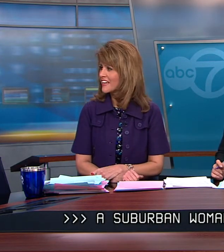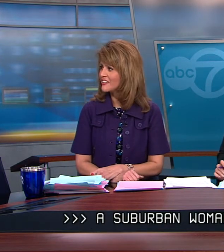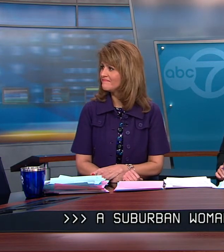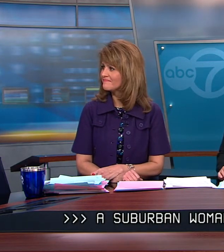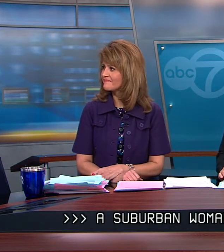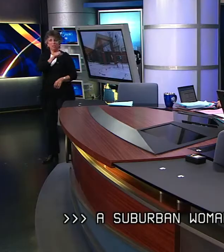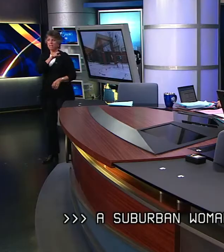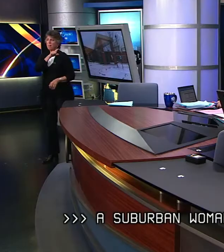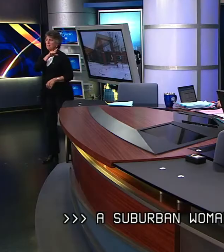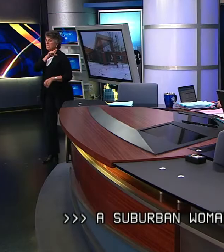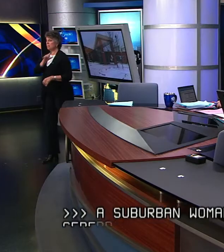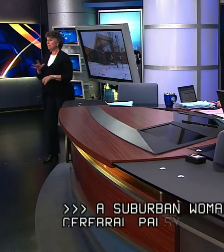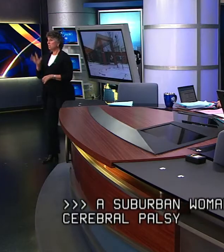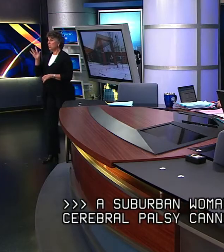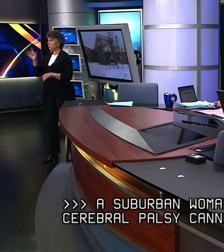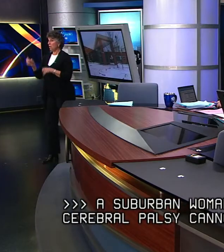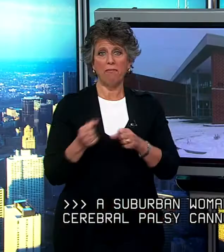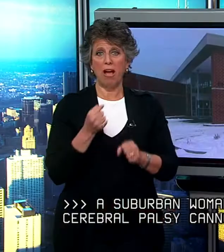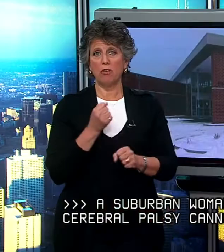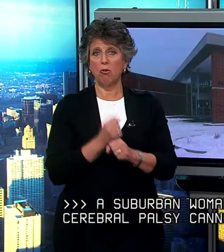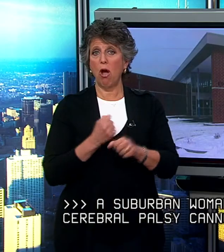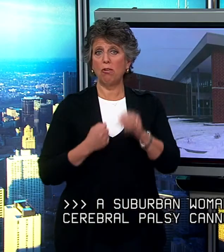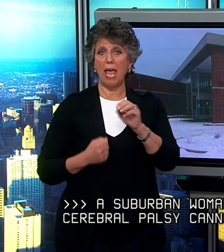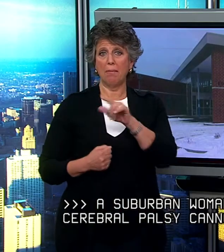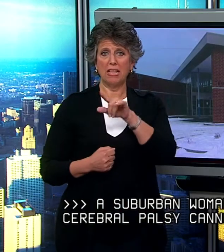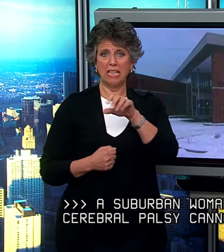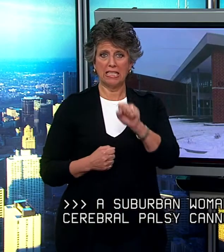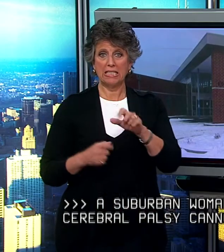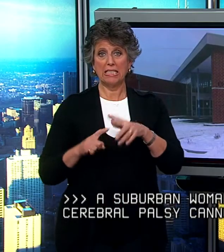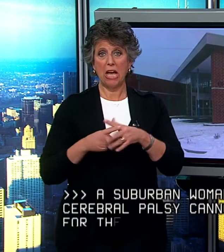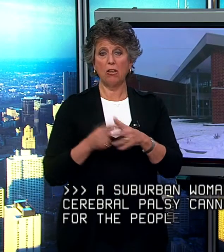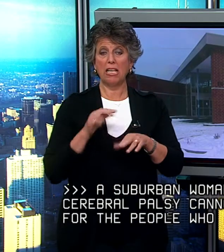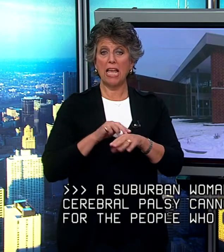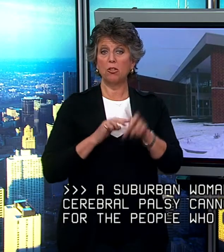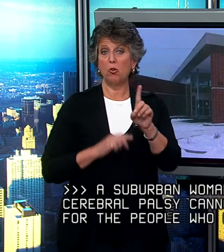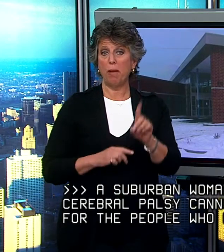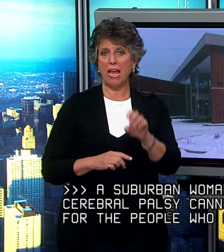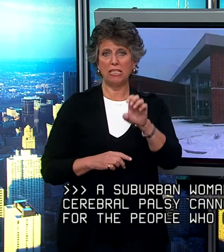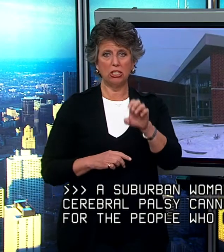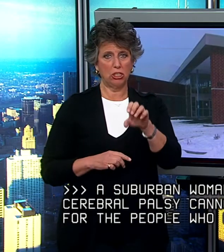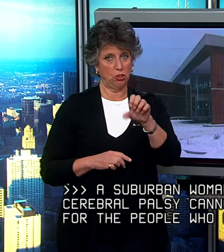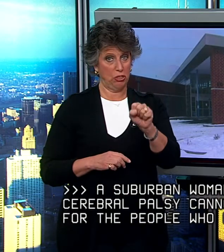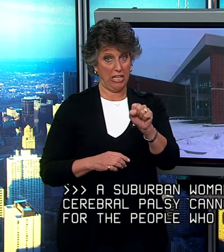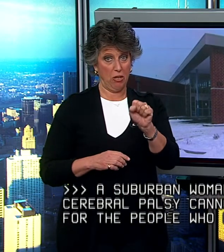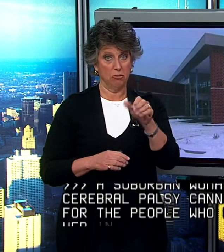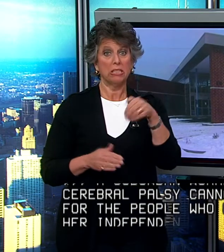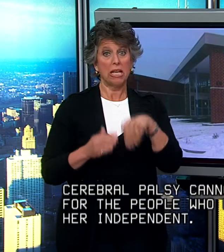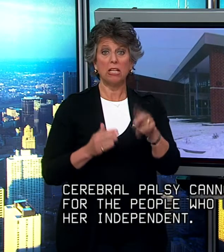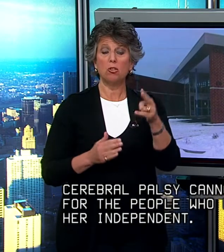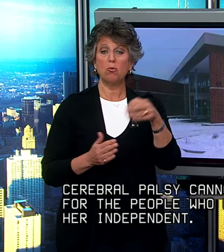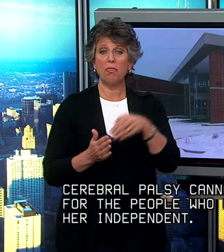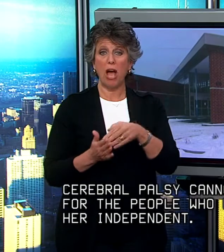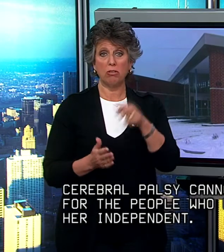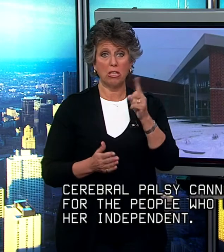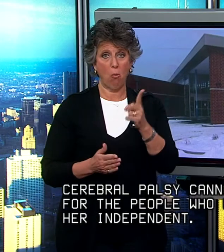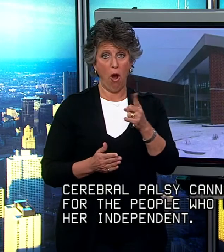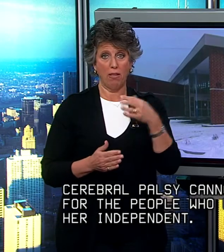story. Karen? The Fiananda, 25-year-old Amy Lee, started at DuPage Easter Steel